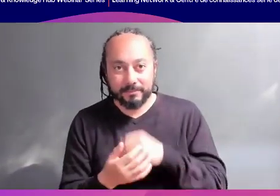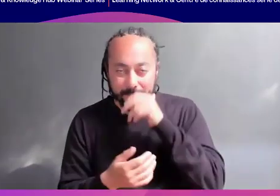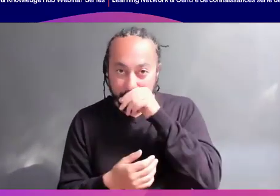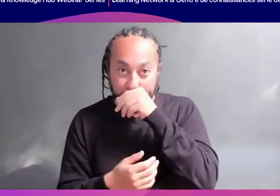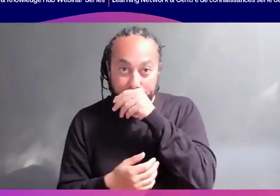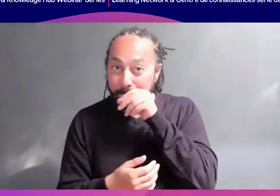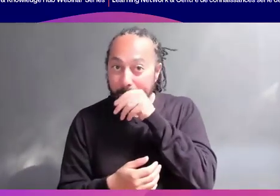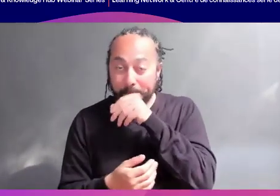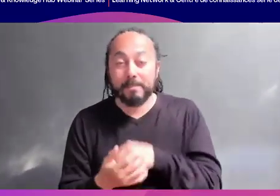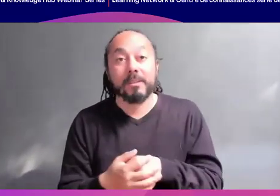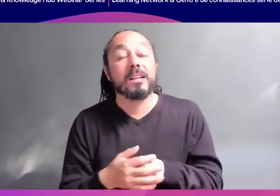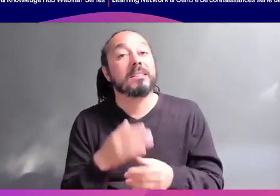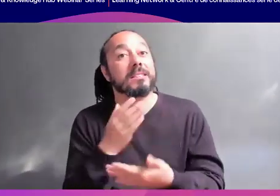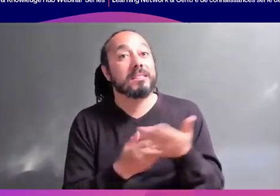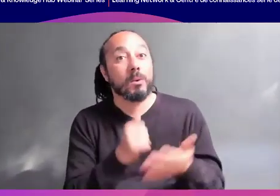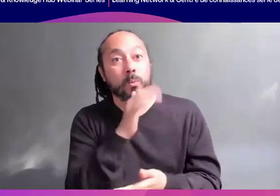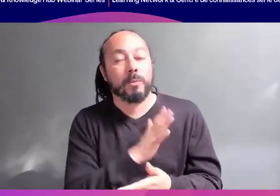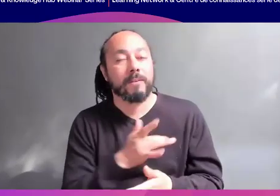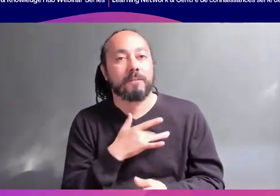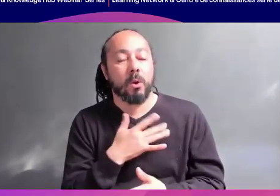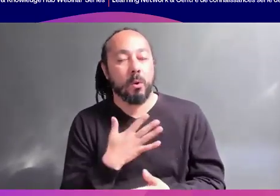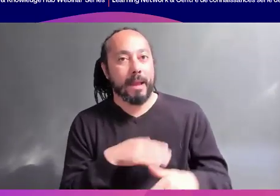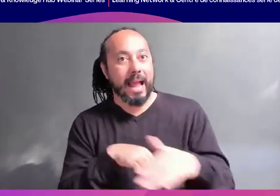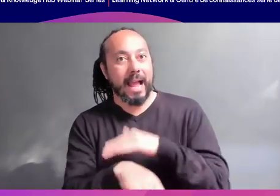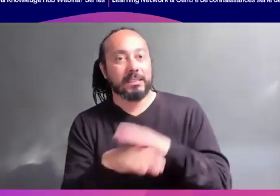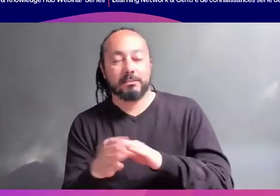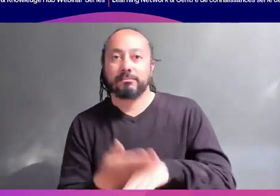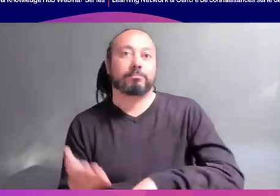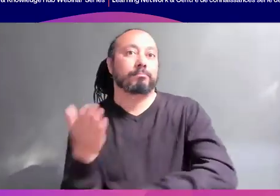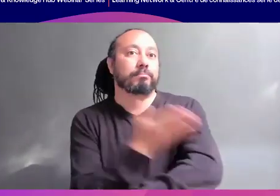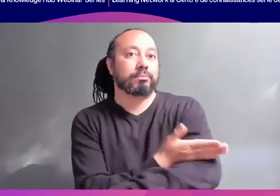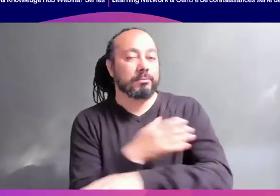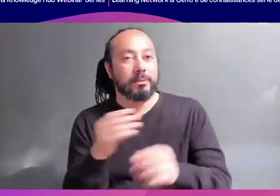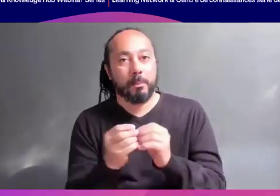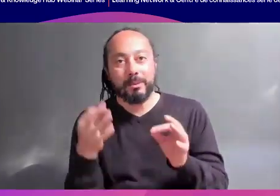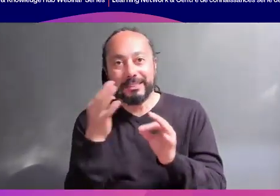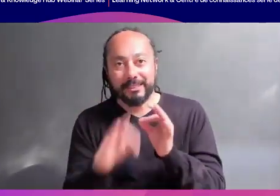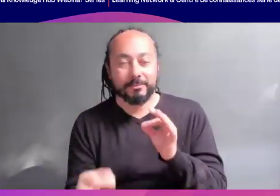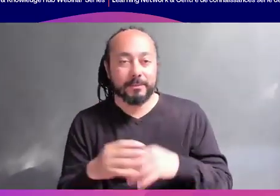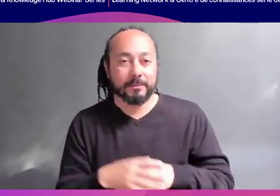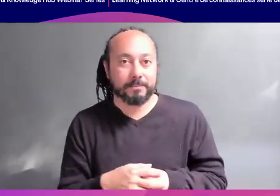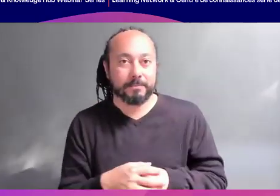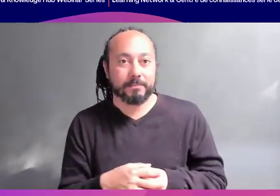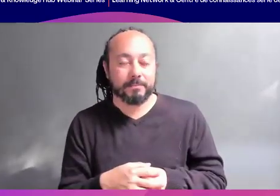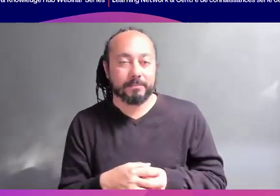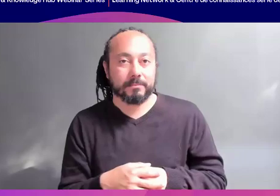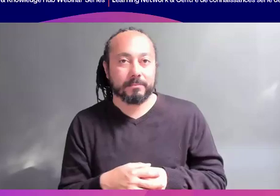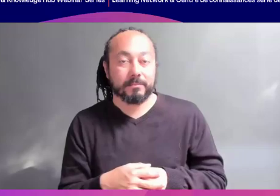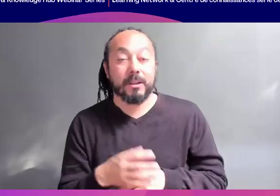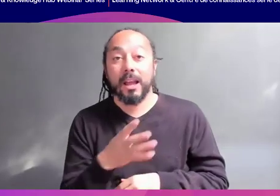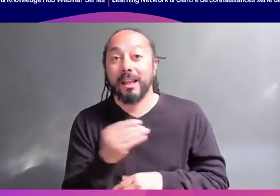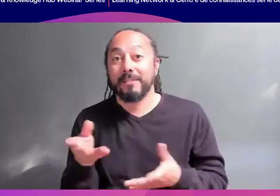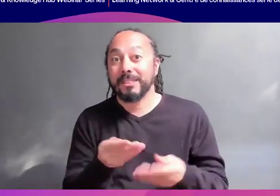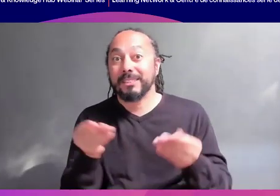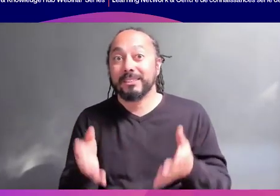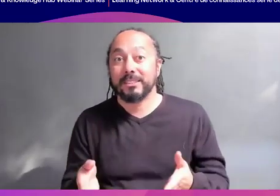that increased their access to simplify this. And certainly the facilitators were trained on how to handle all of